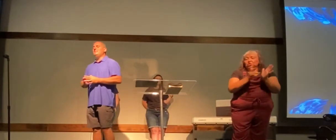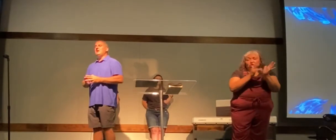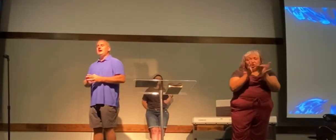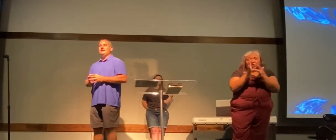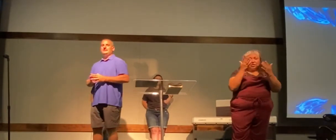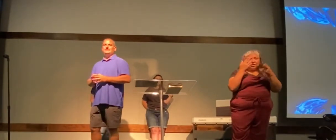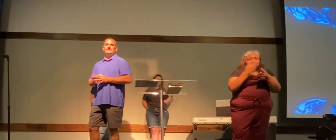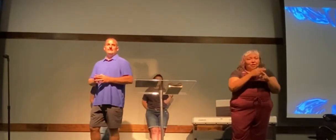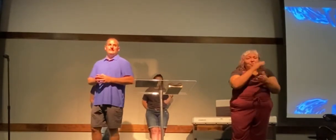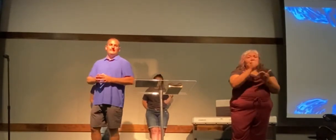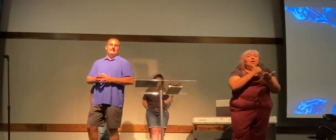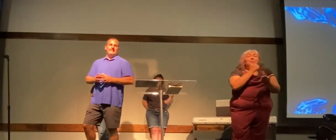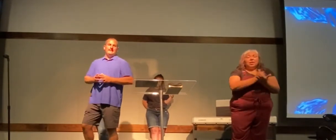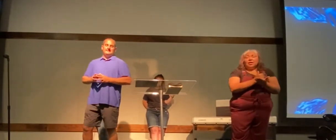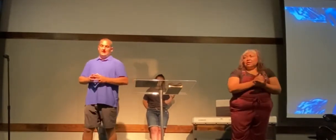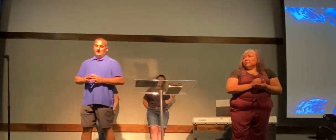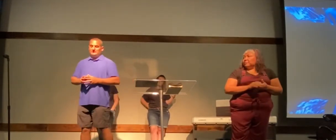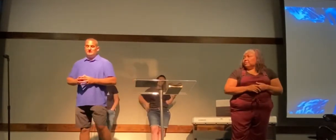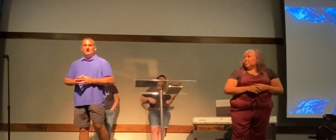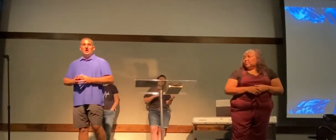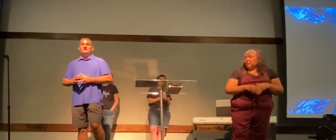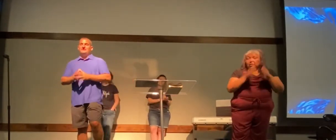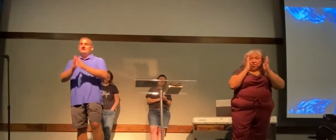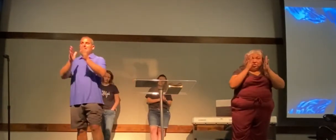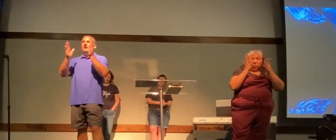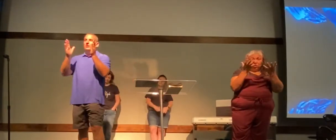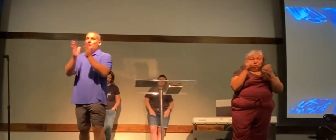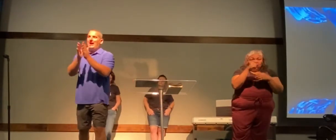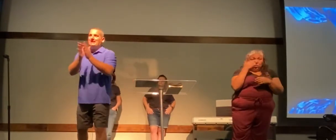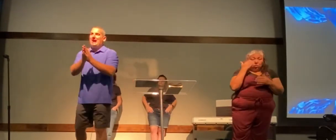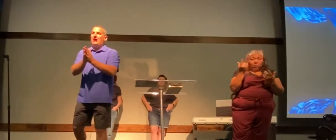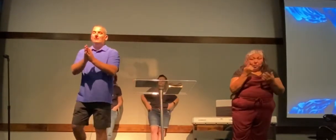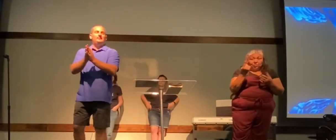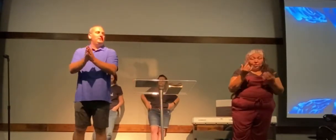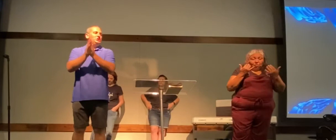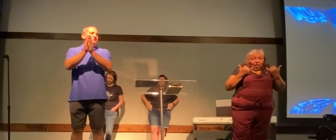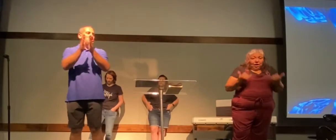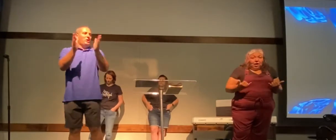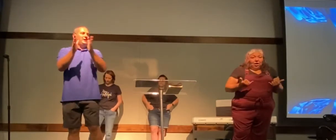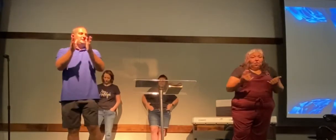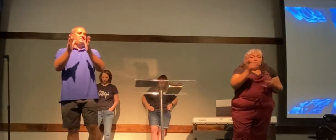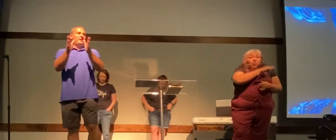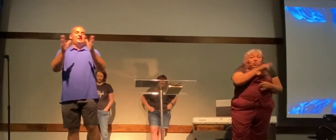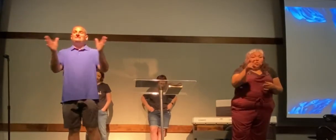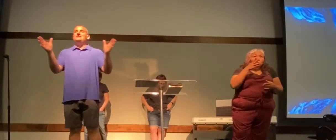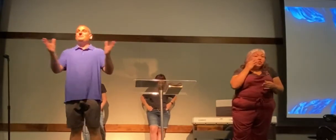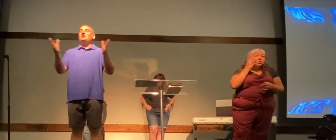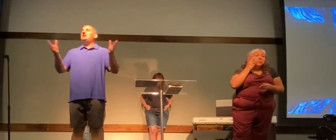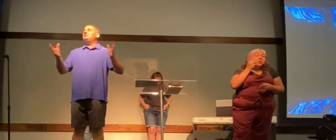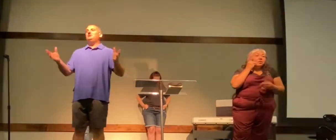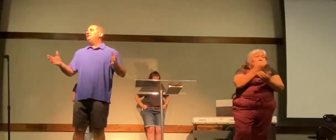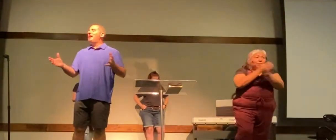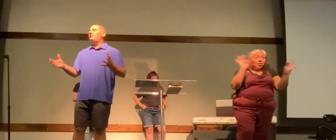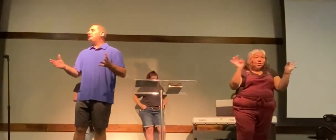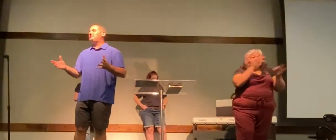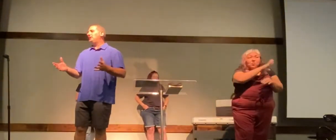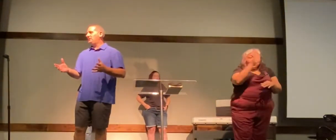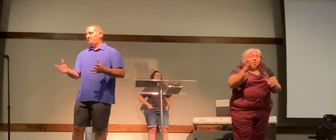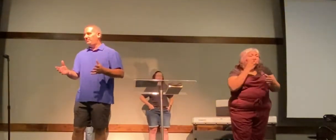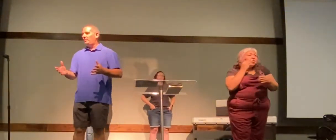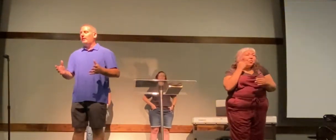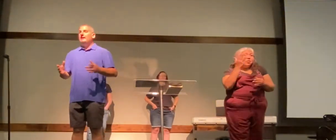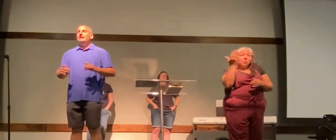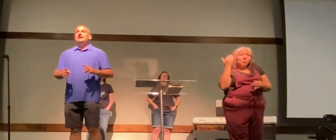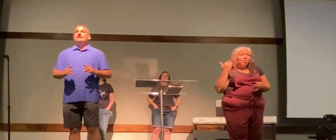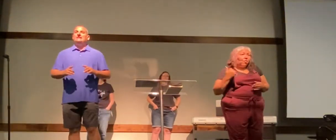In Jesus' name. Amen. Listen, I want you to know something. Right now, you are experiencing freedom that you've never